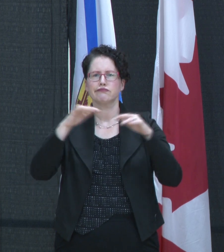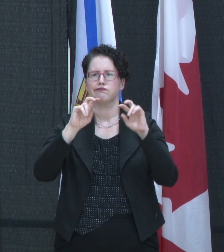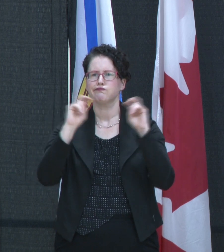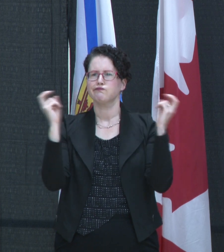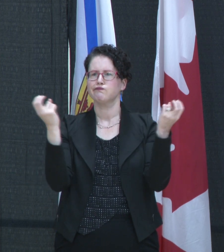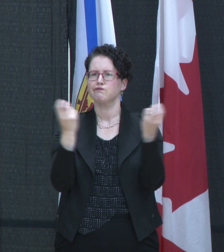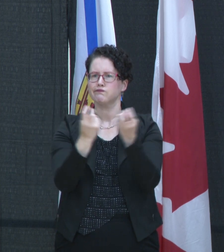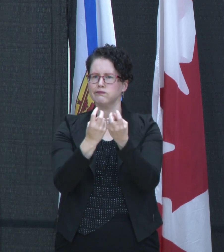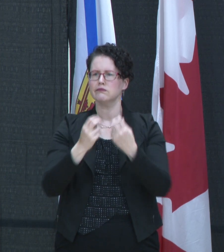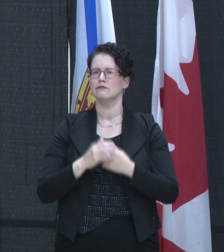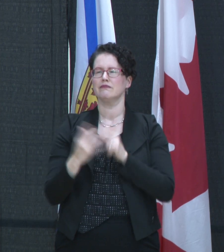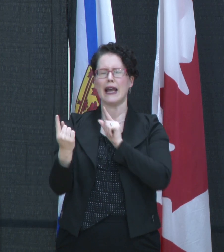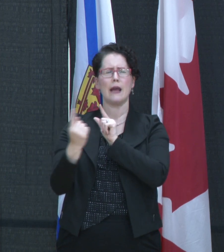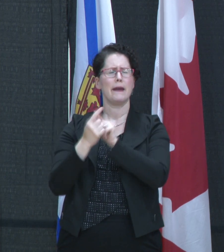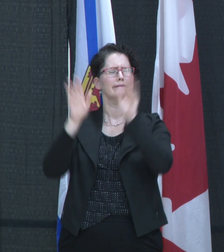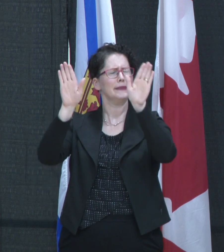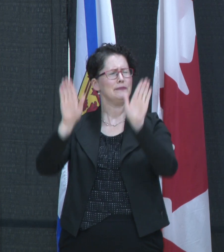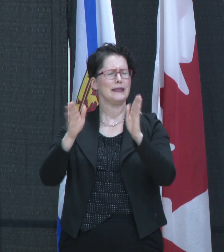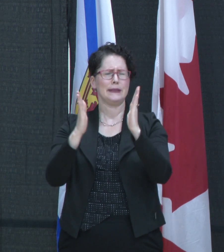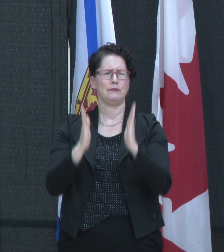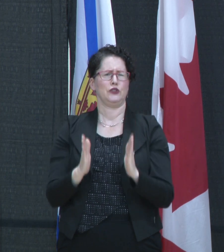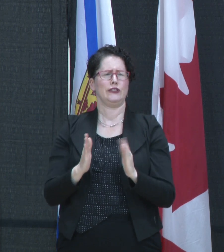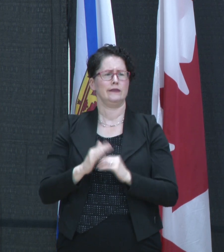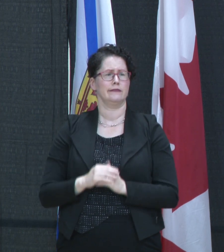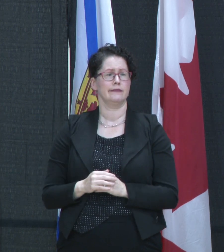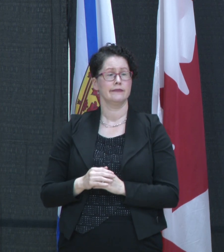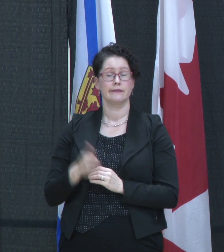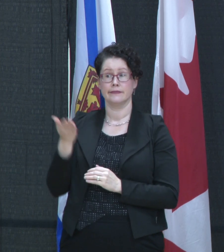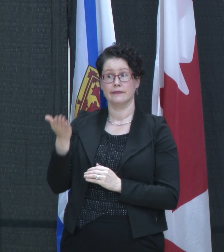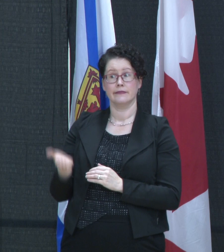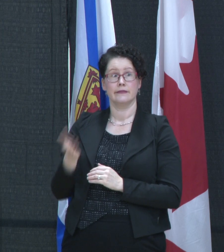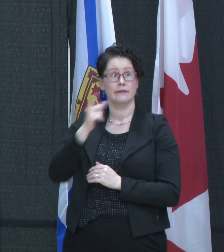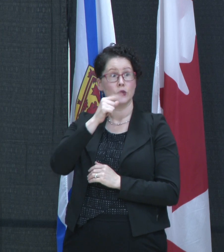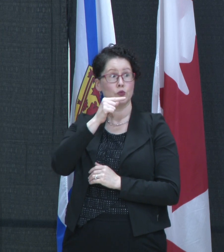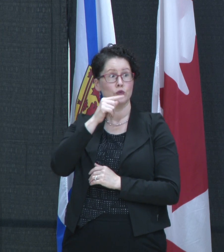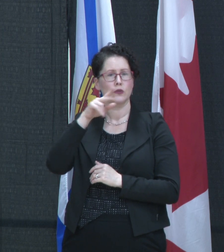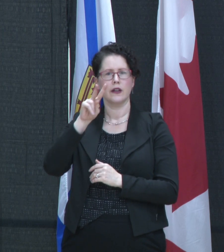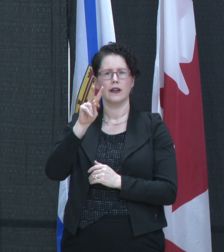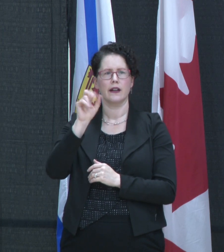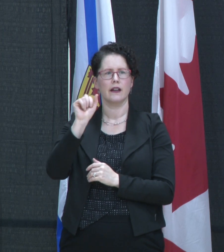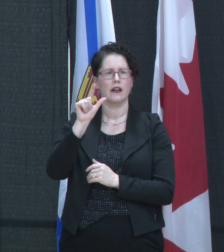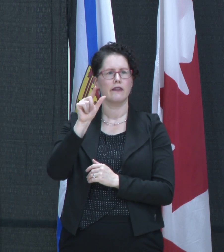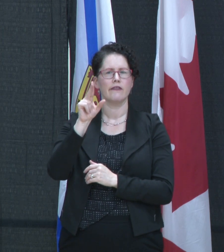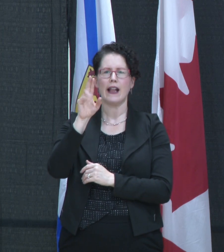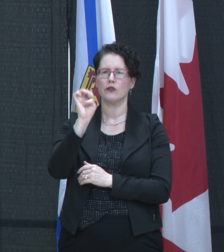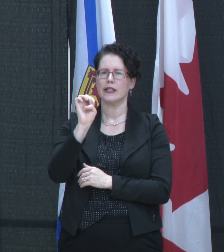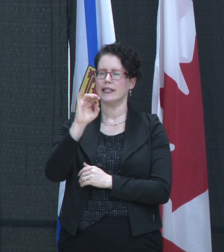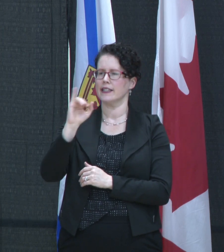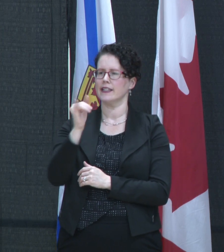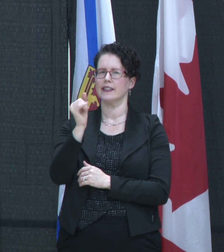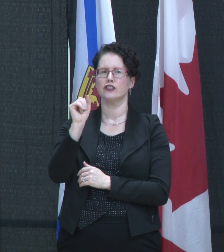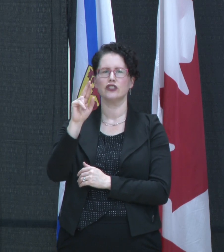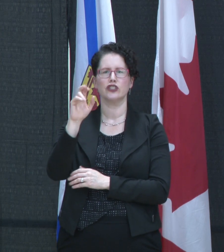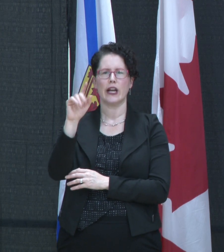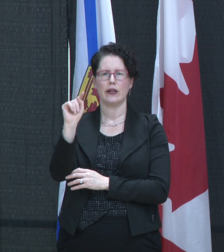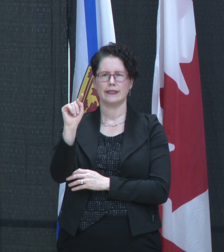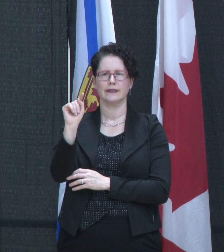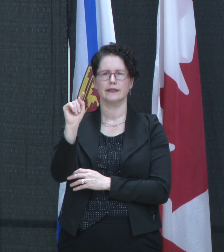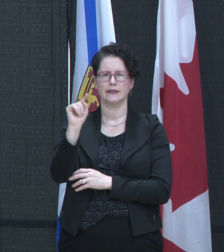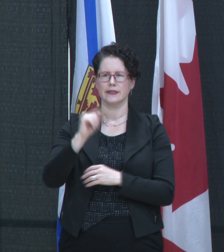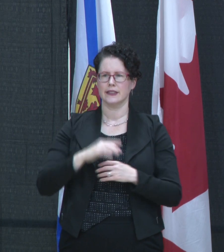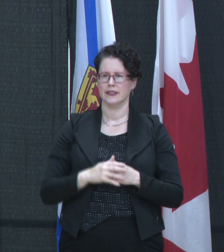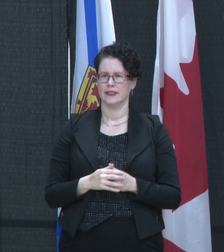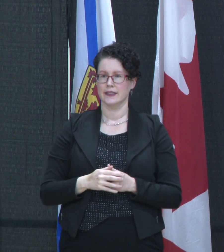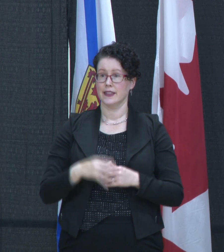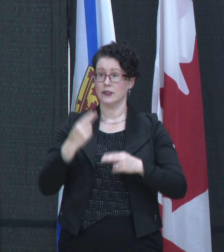entire life. That person, her name is Valerie Jarrett. And perhaps, like me, some of you have not